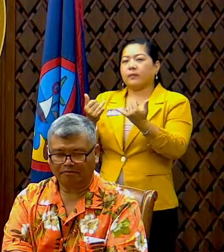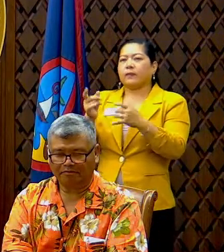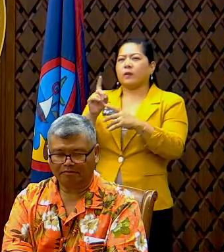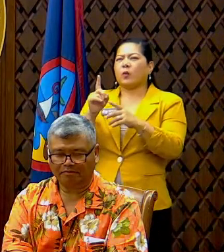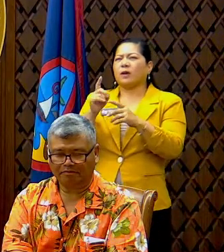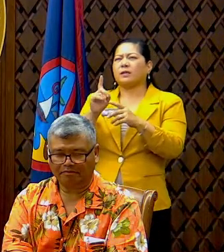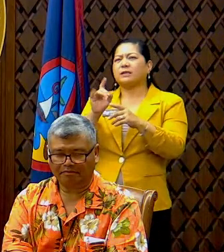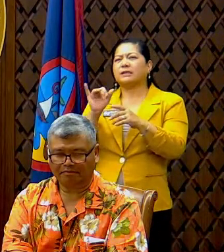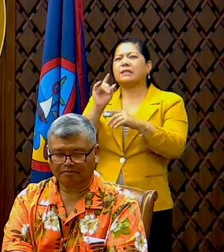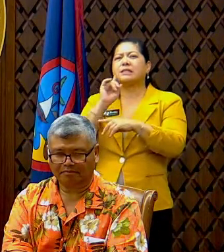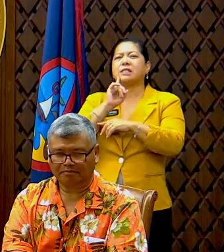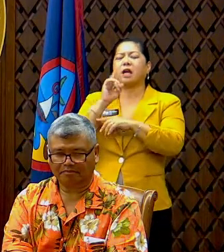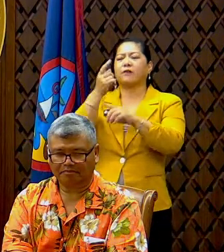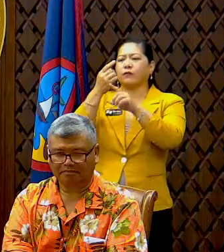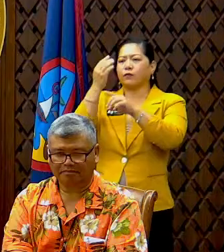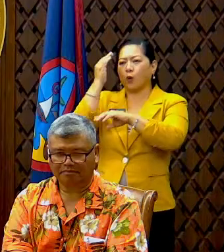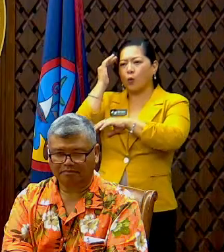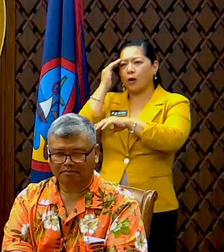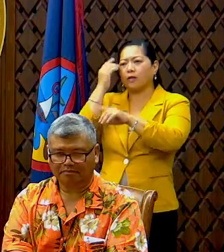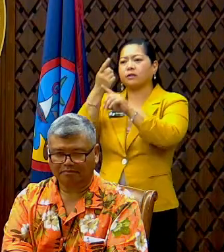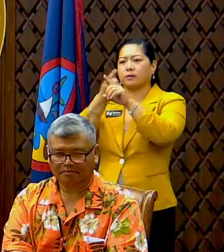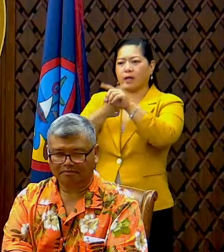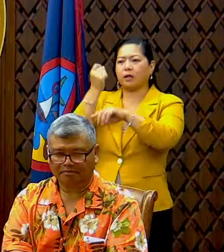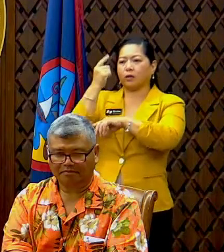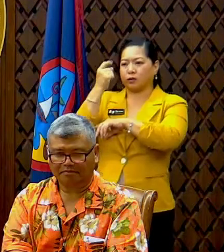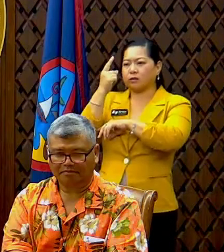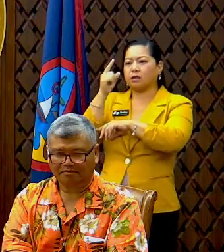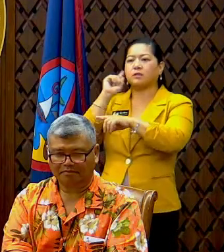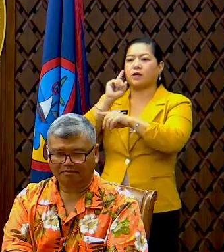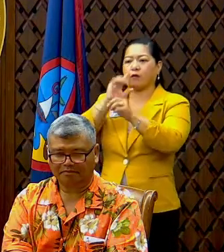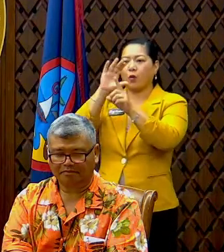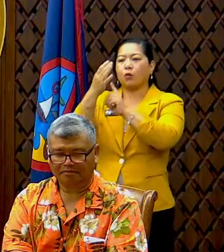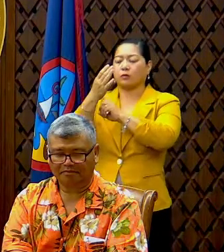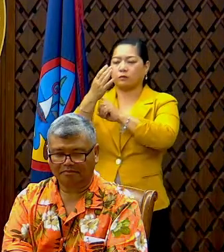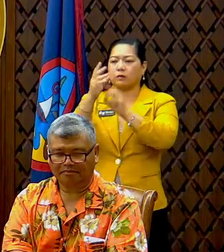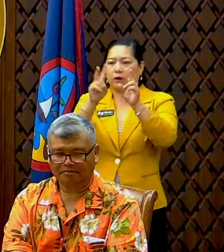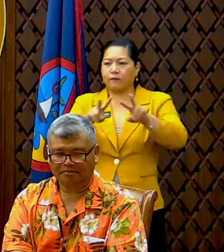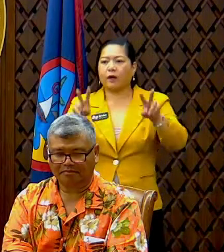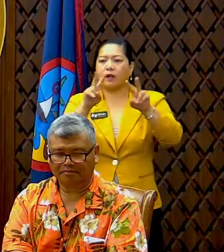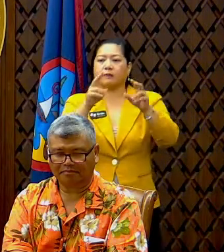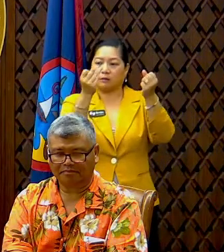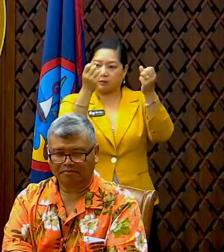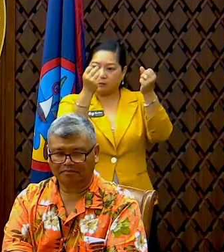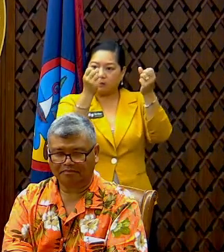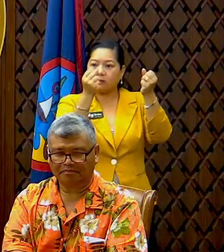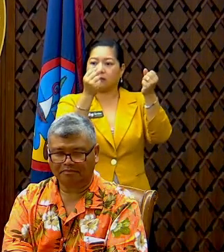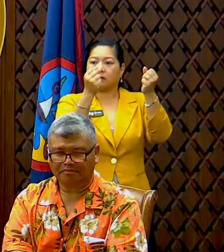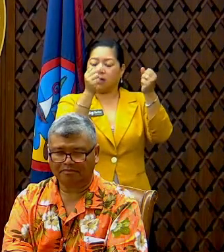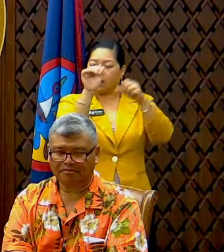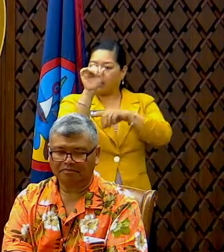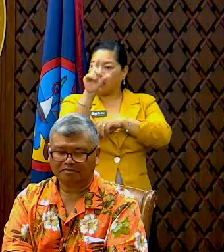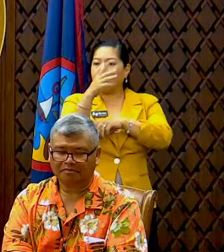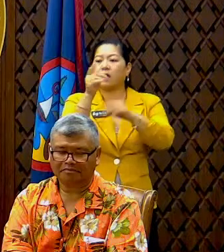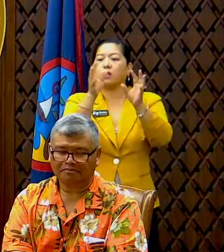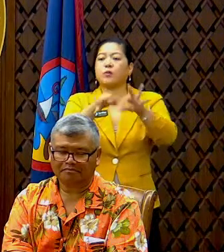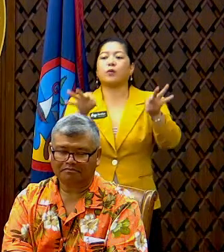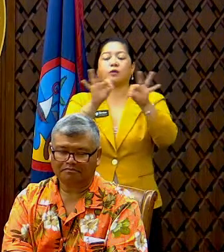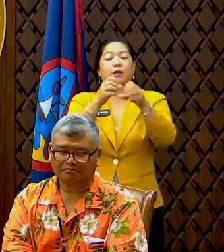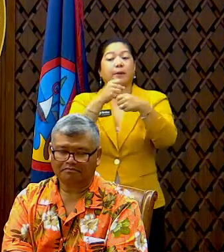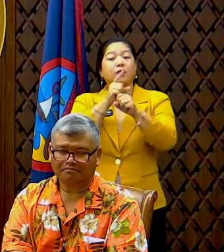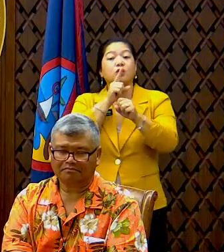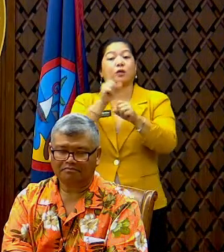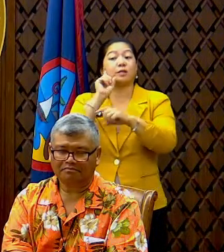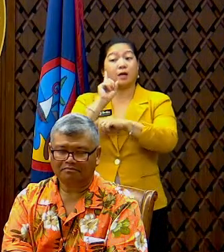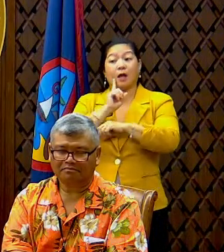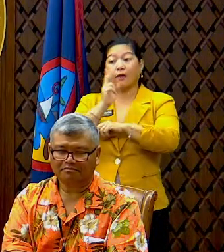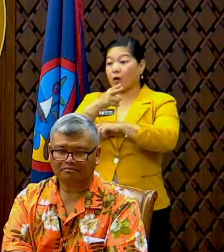Whereas Deaf Awareness Month serves to promote understanding of deaf culture, the value of American Sign Language, and the importance of ensuring